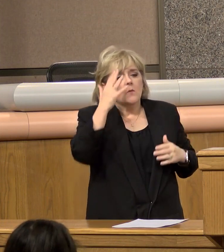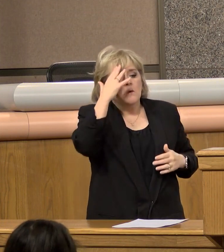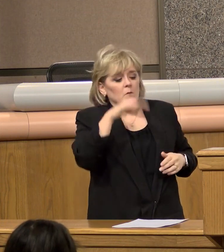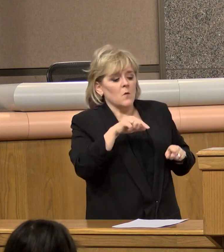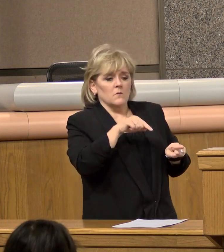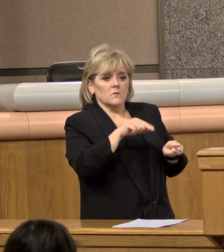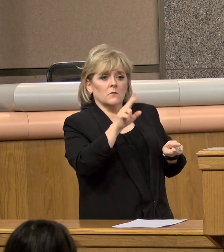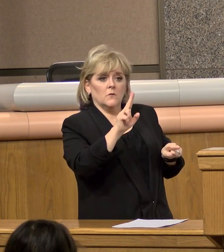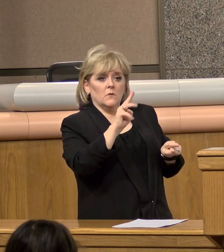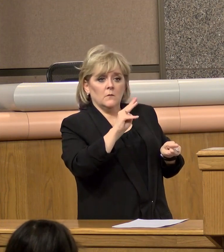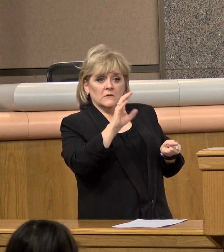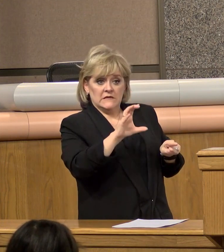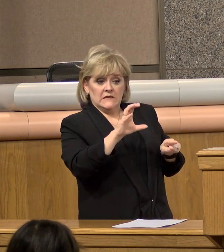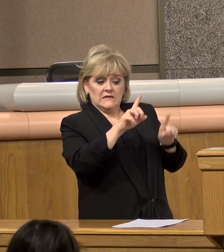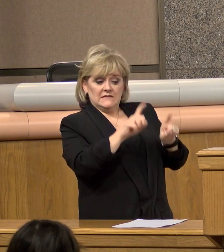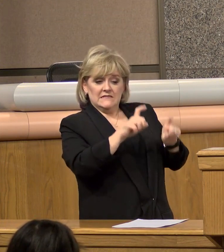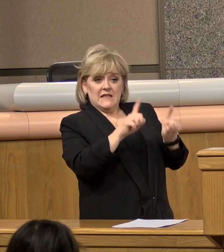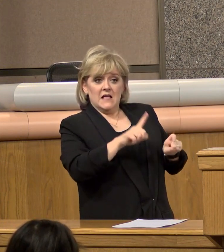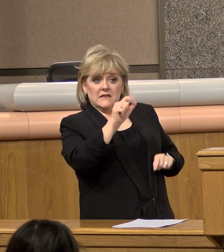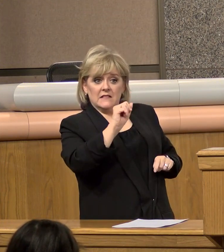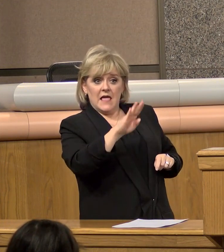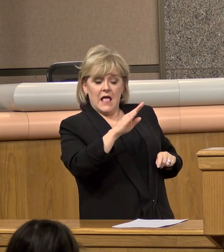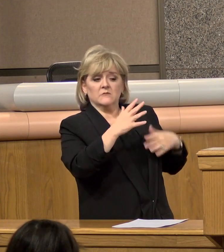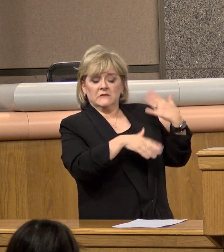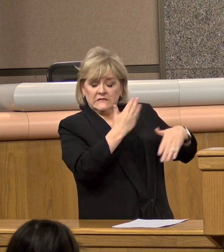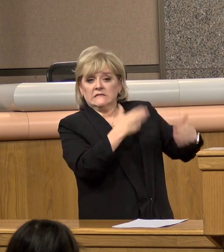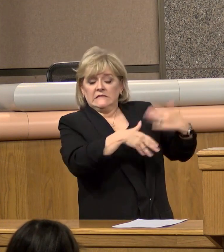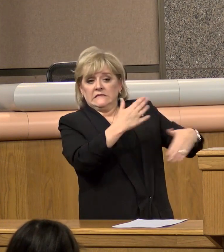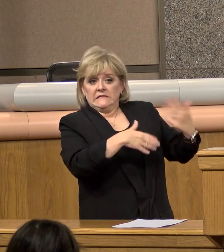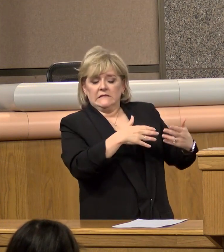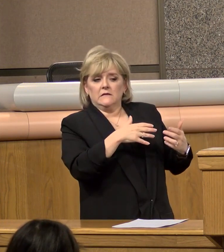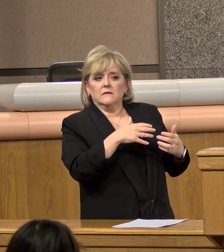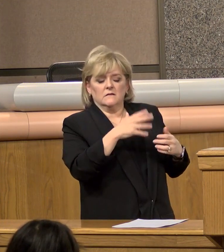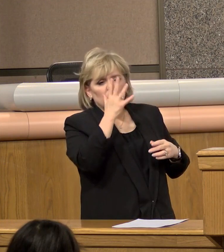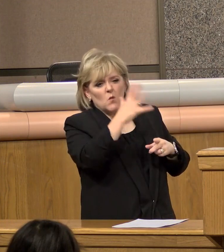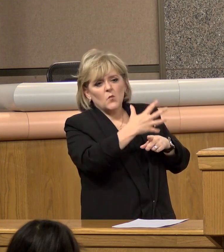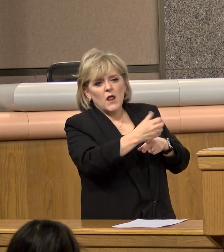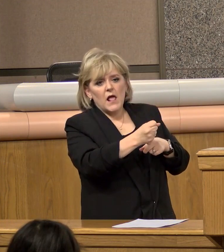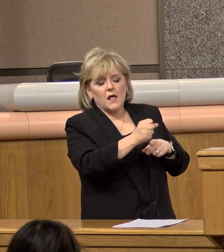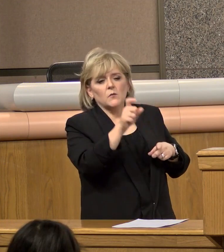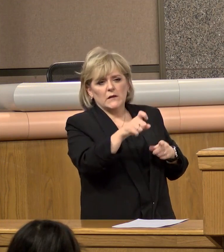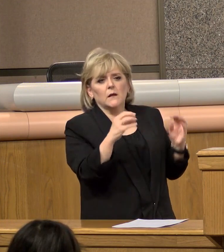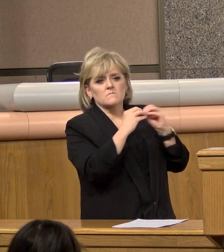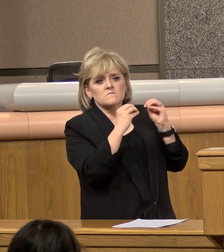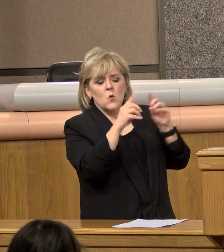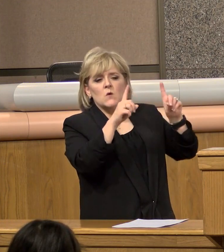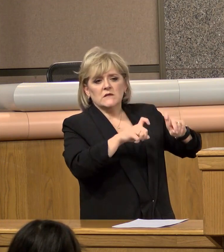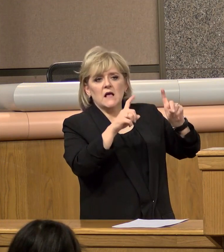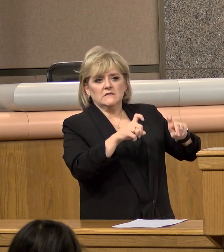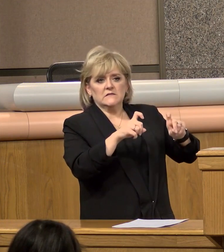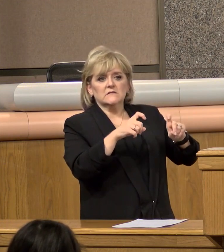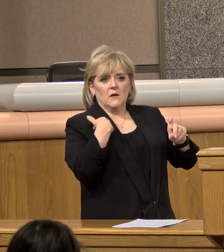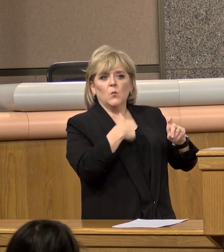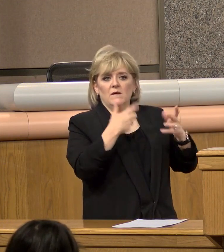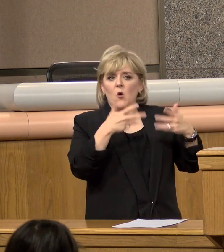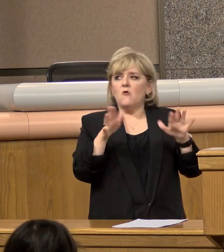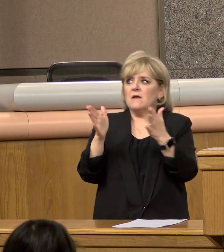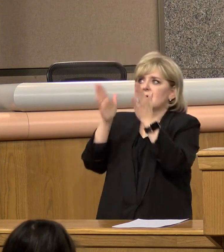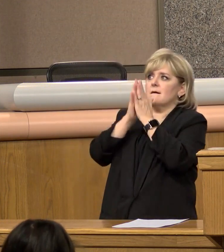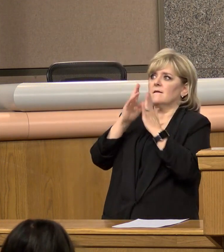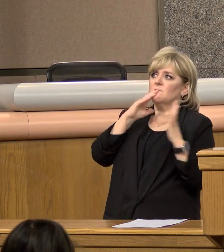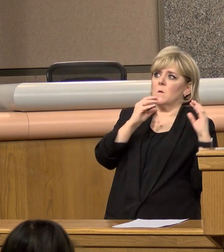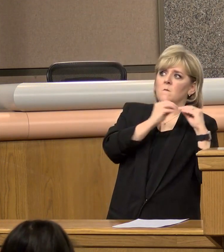testing lab at the pace we're going, we're going to need more tests. I know that those, that, that work is in, in progress to get more tests, but at the